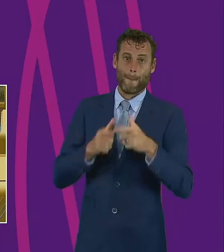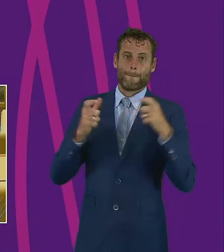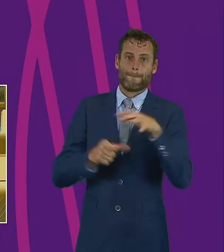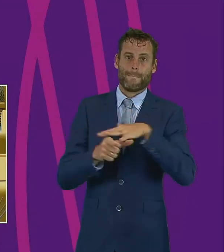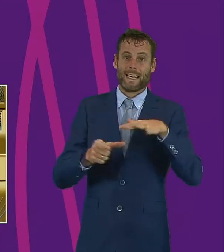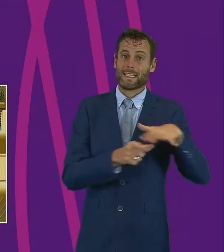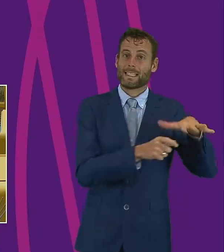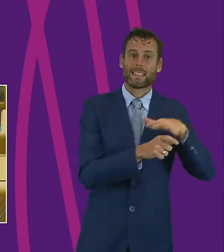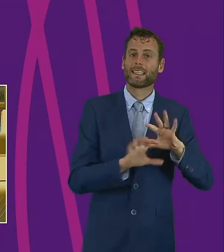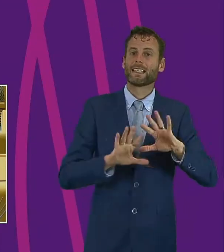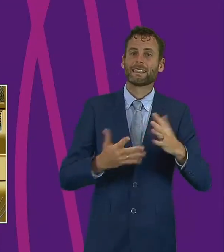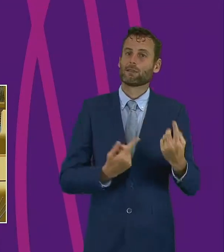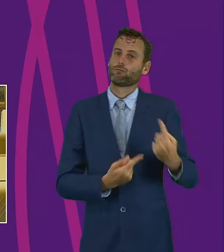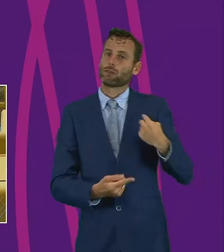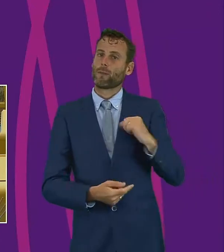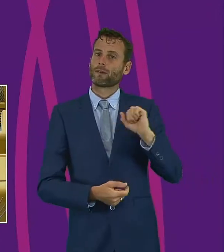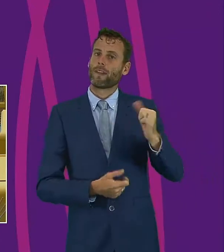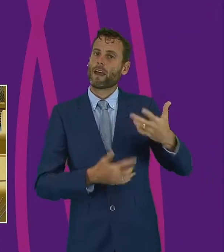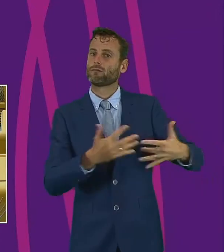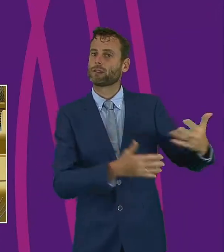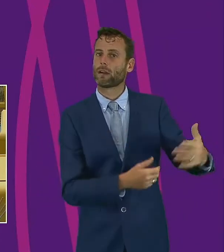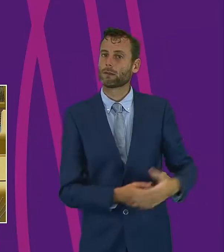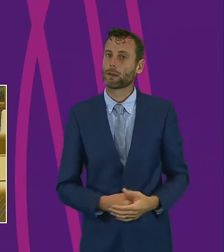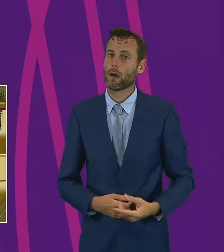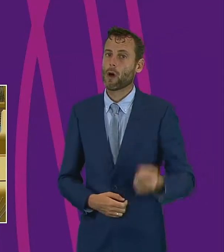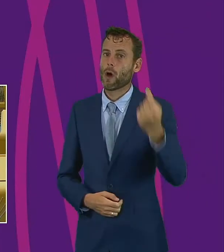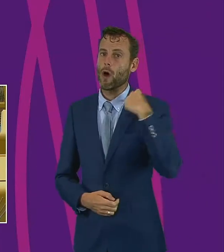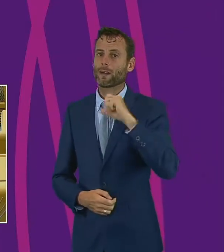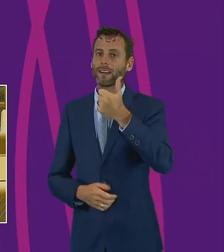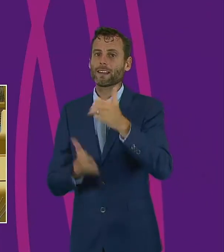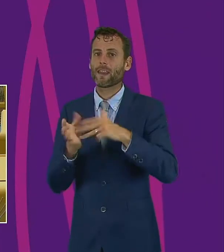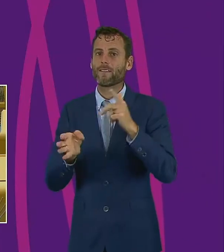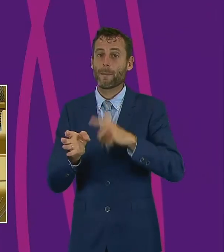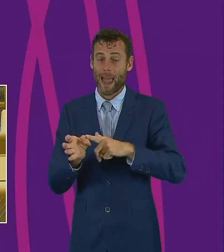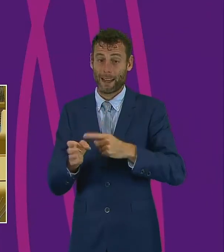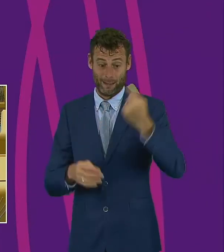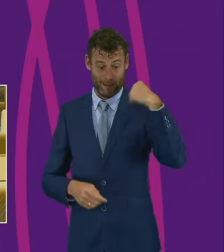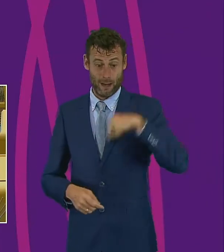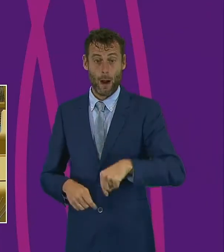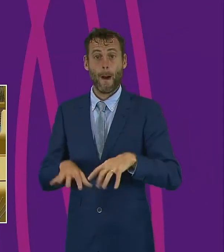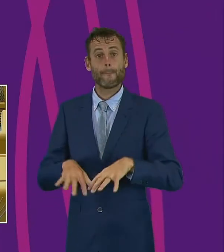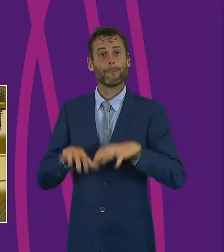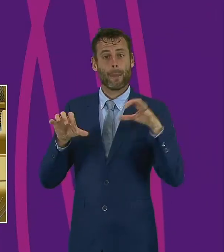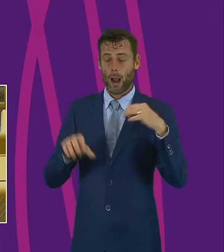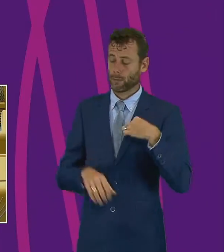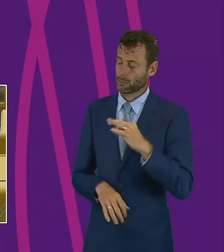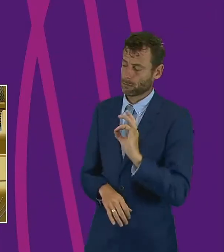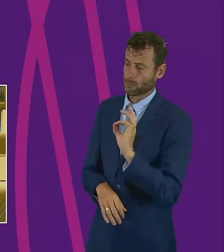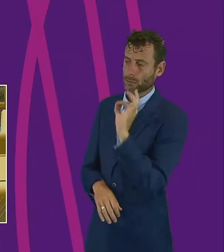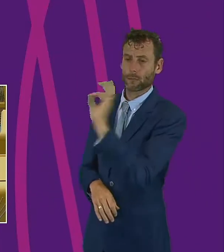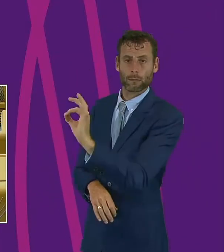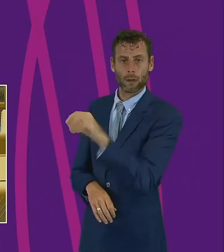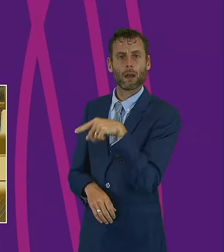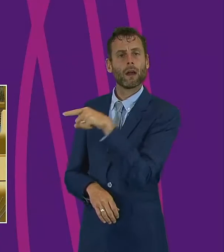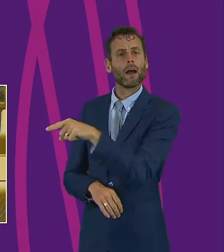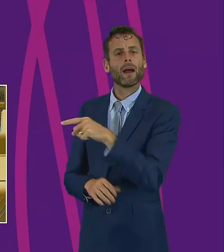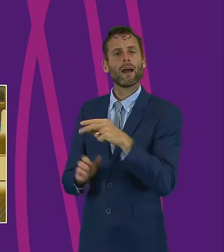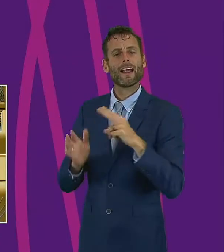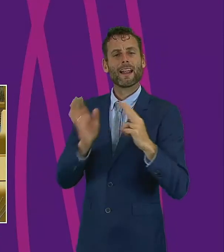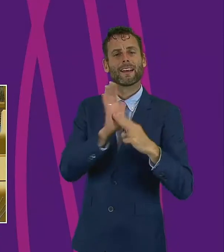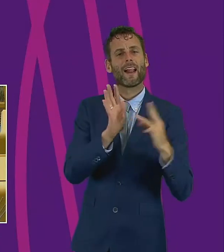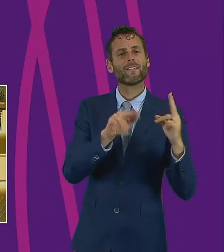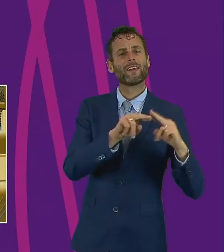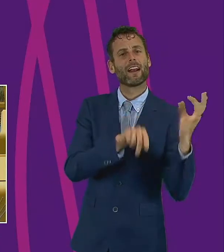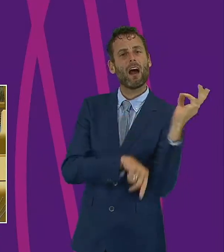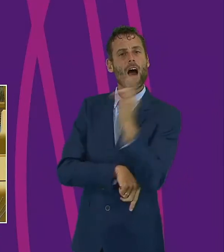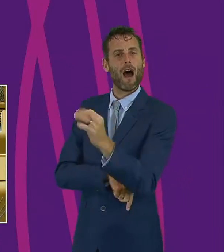answer. Back on the 6th of May, in this Parliament, in an answer to Neil Findlay, the First